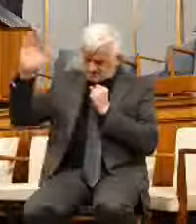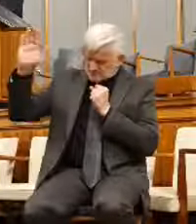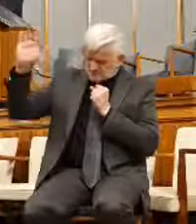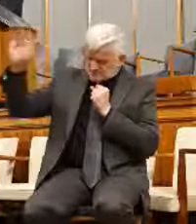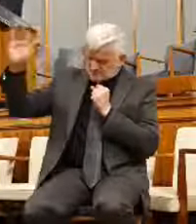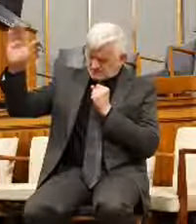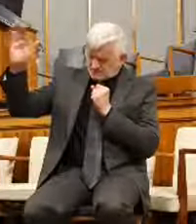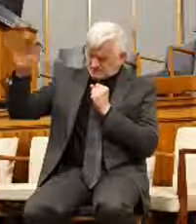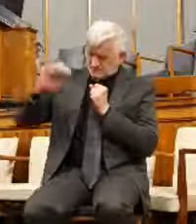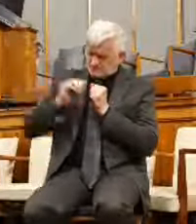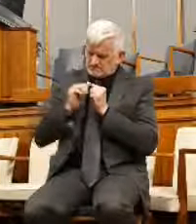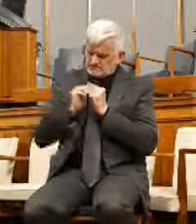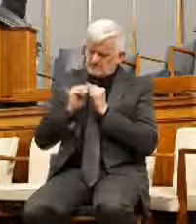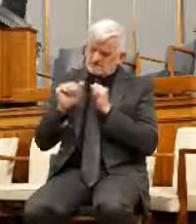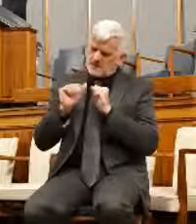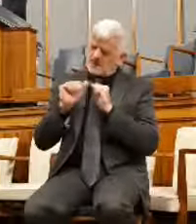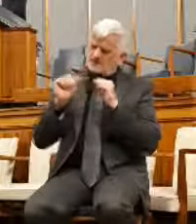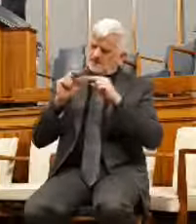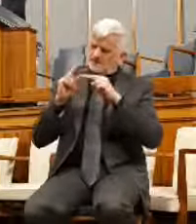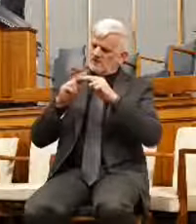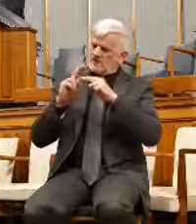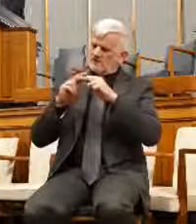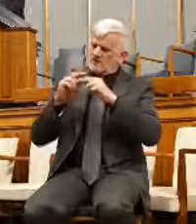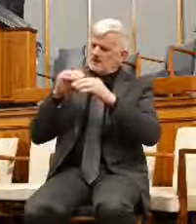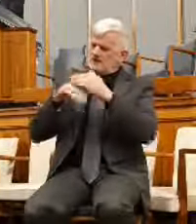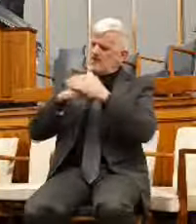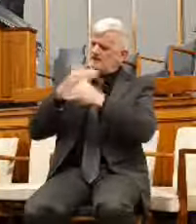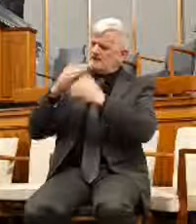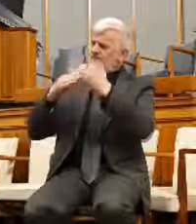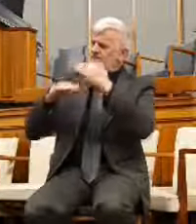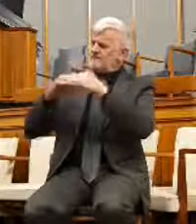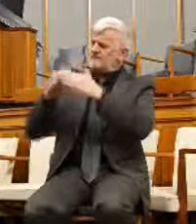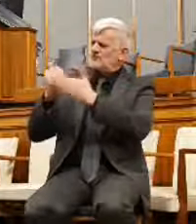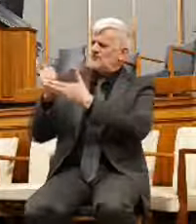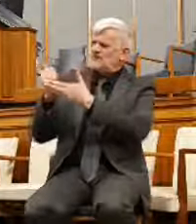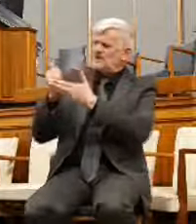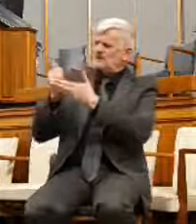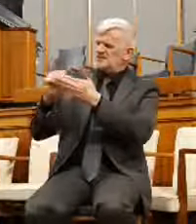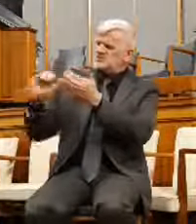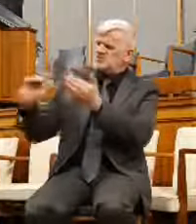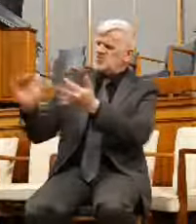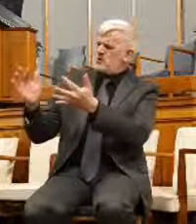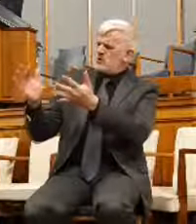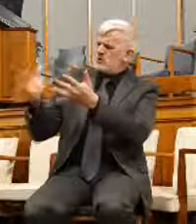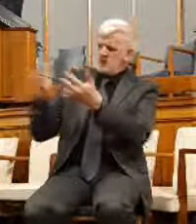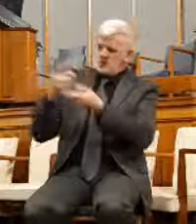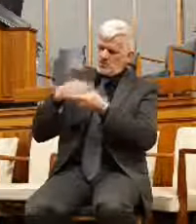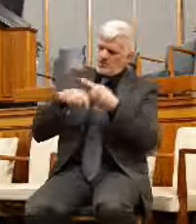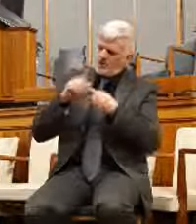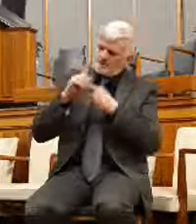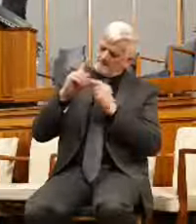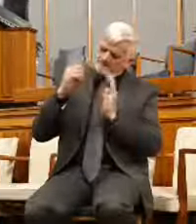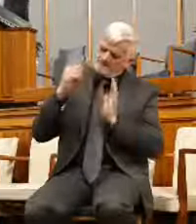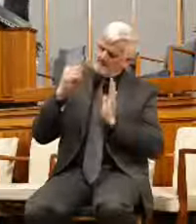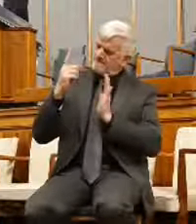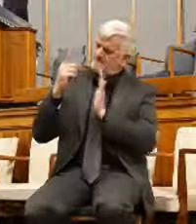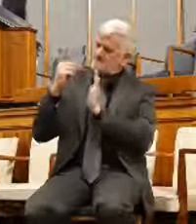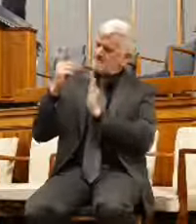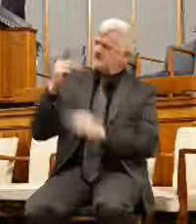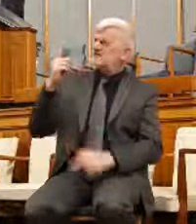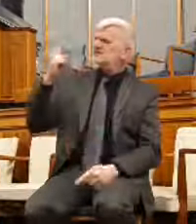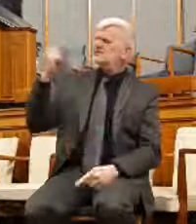gracious Heavenly Father, we come into thy glorious presence. Thou art the Holy One on high. O